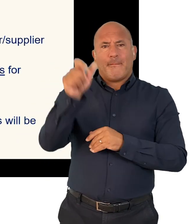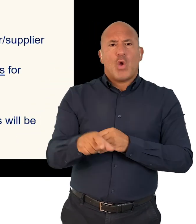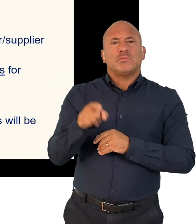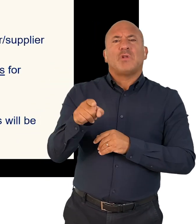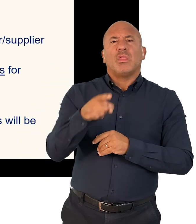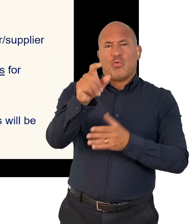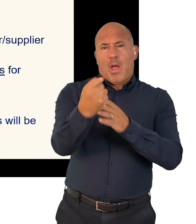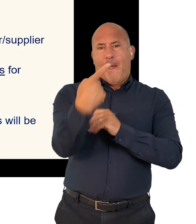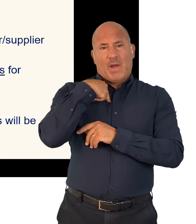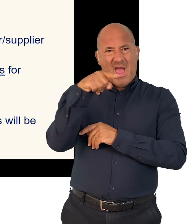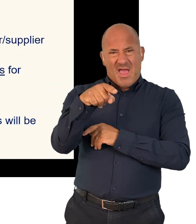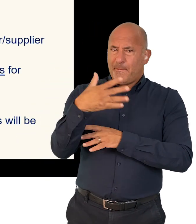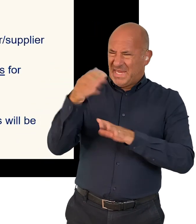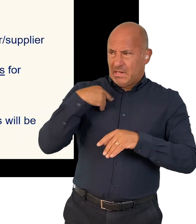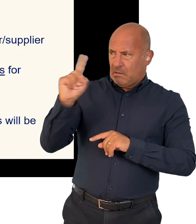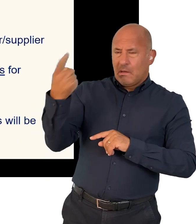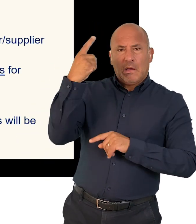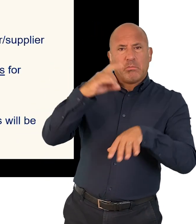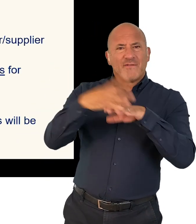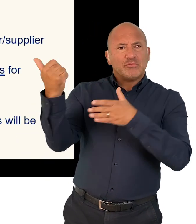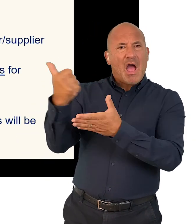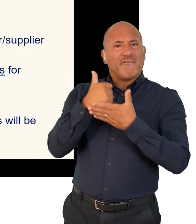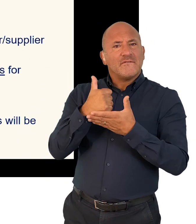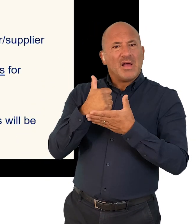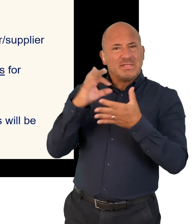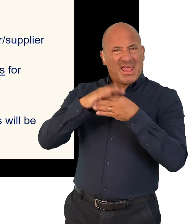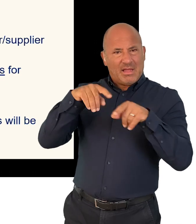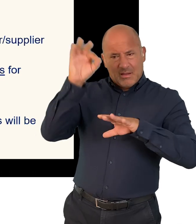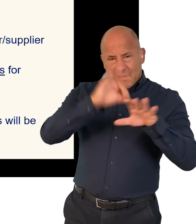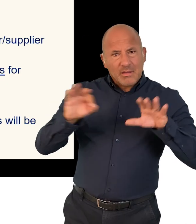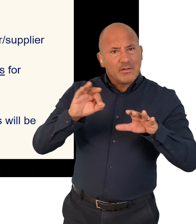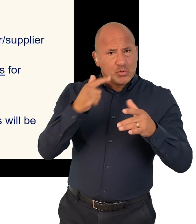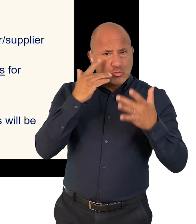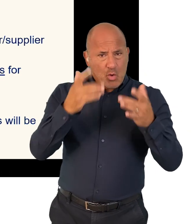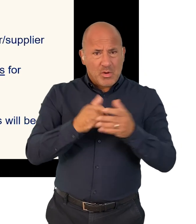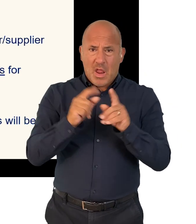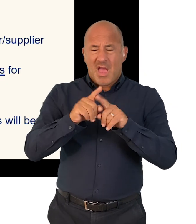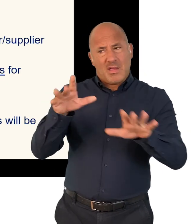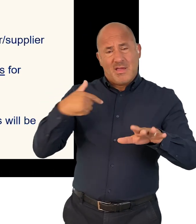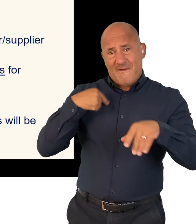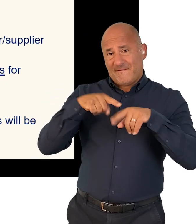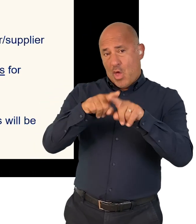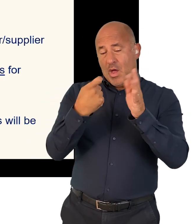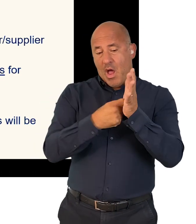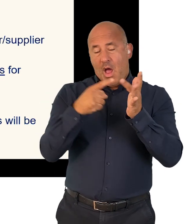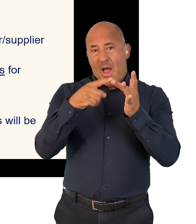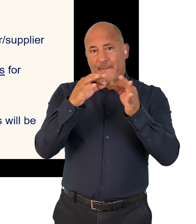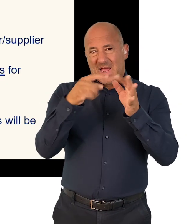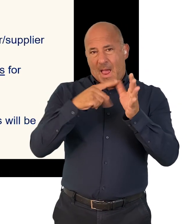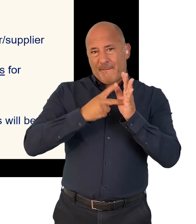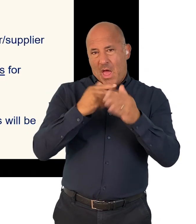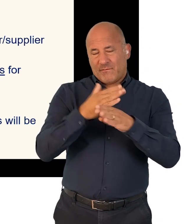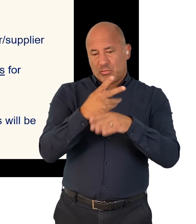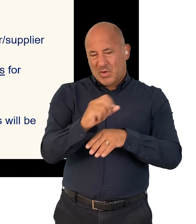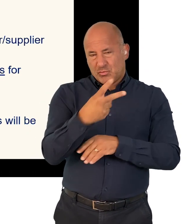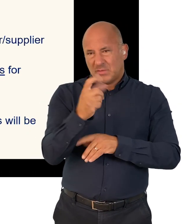show an applicant has sought professional advice relevant to the scope of the works in their full application, including whether their project should follow the REBA Plan